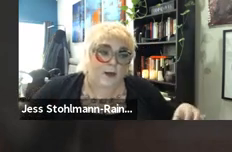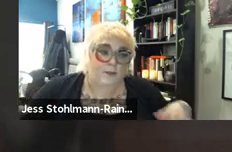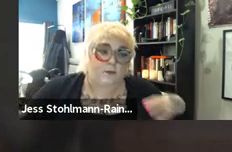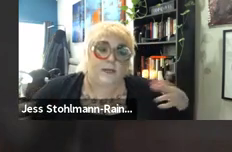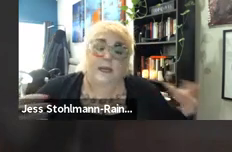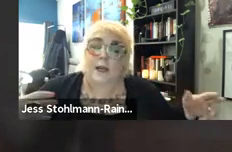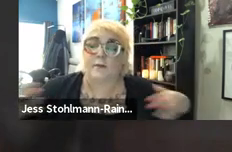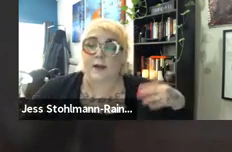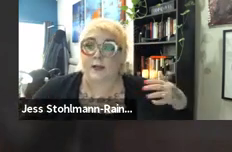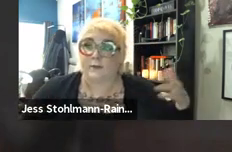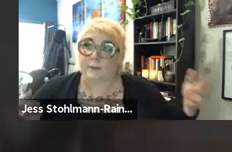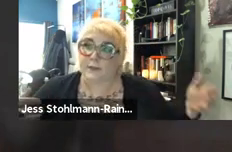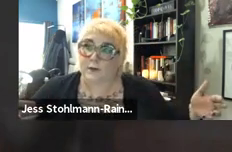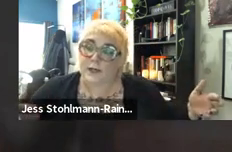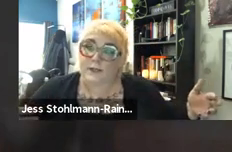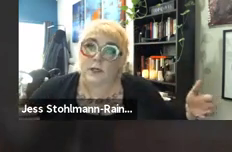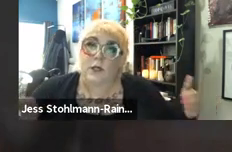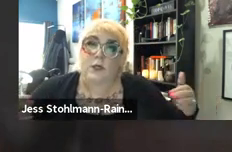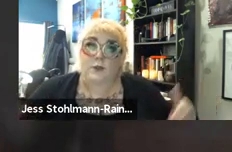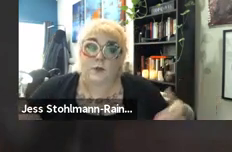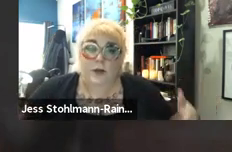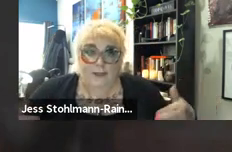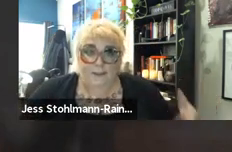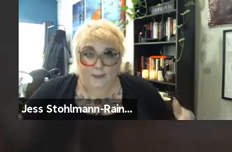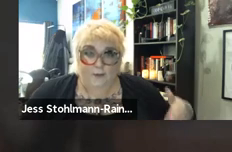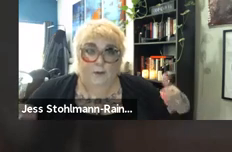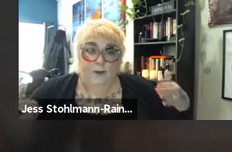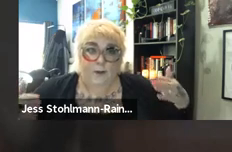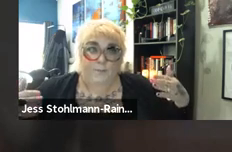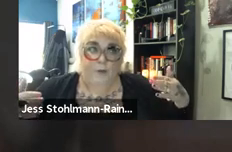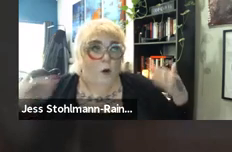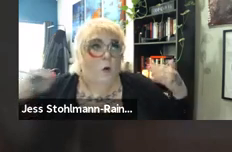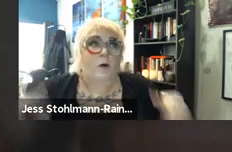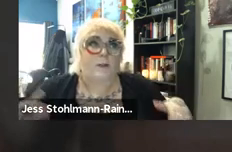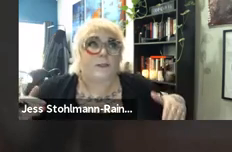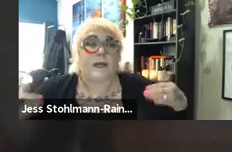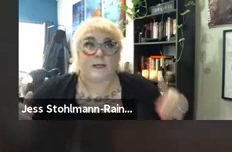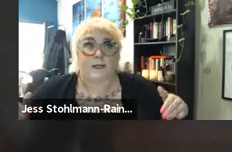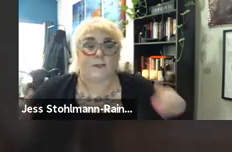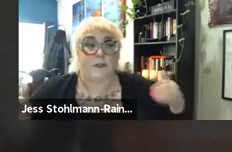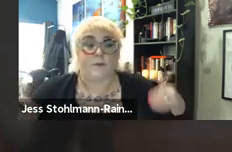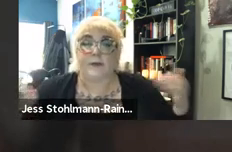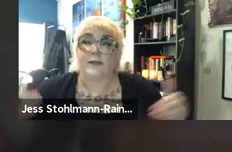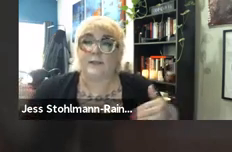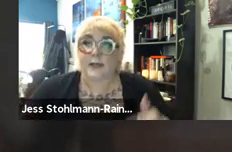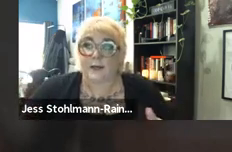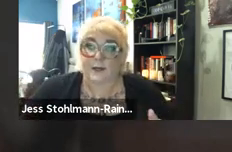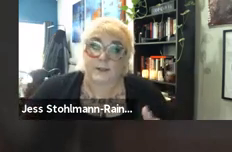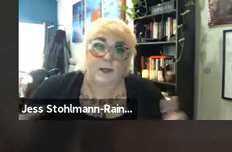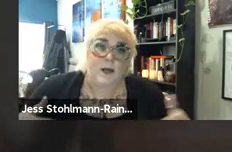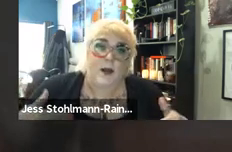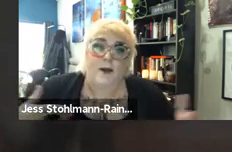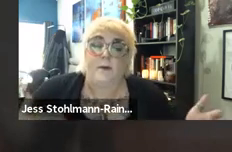lifeline are sort of taking advantage of opportunities to try to hold centers to different